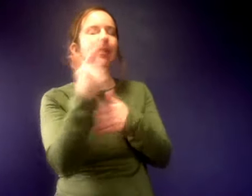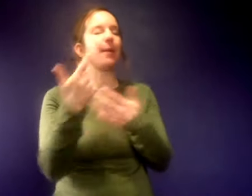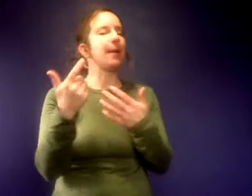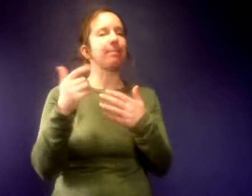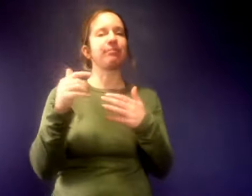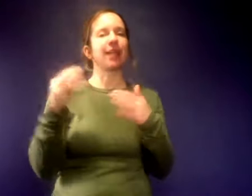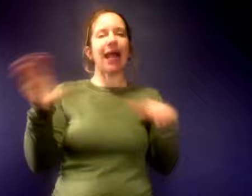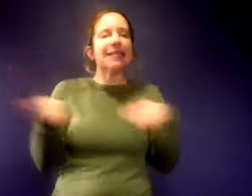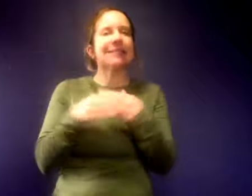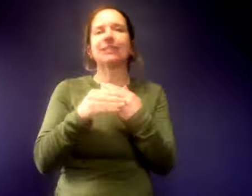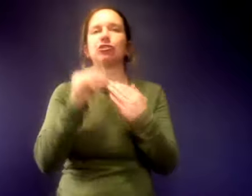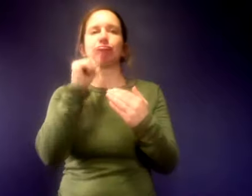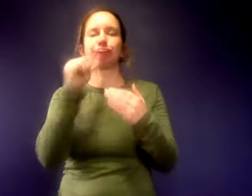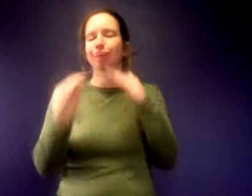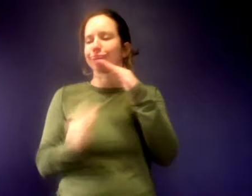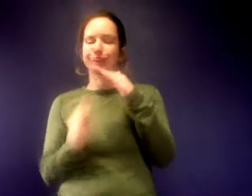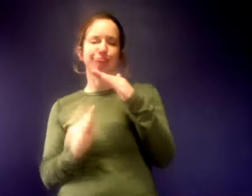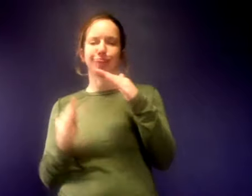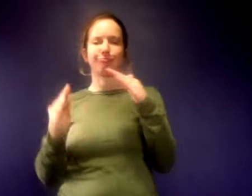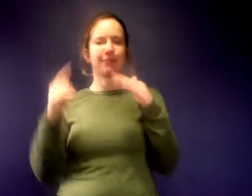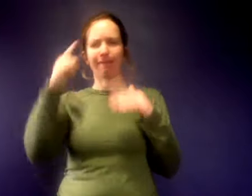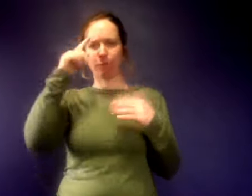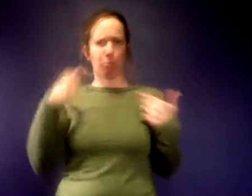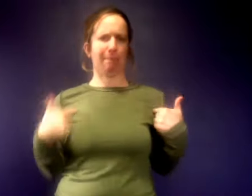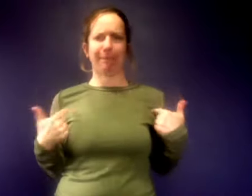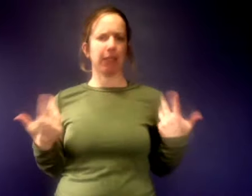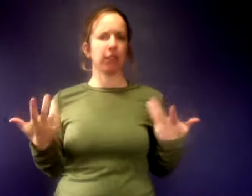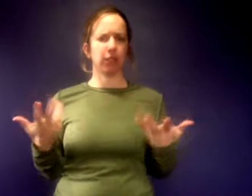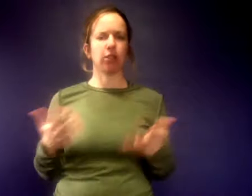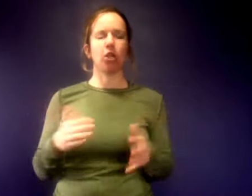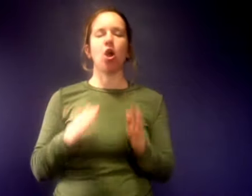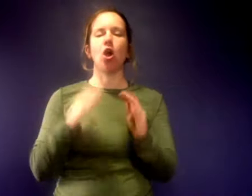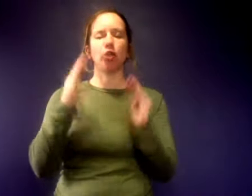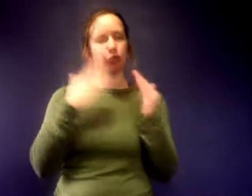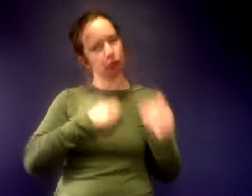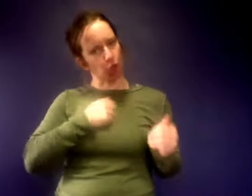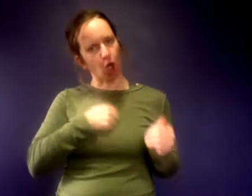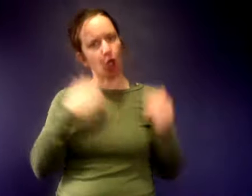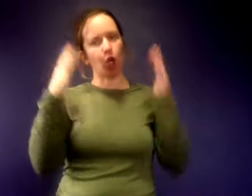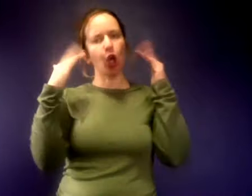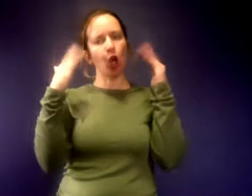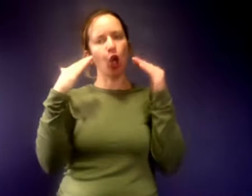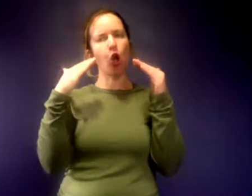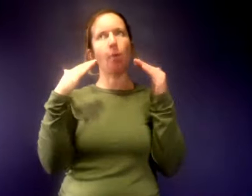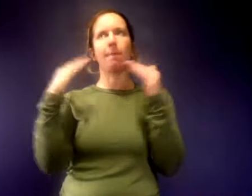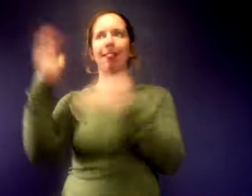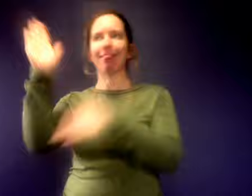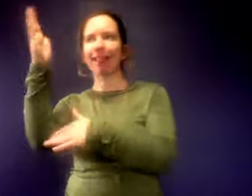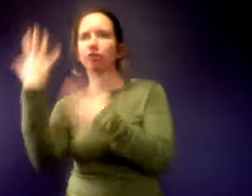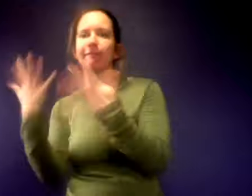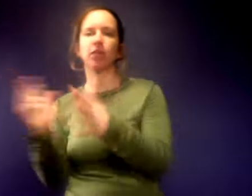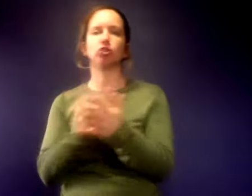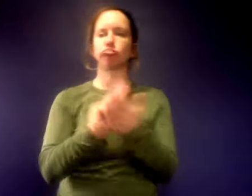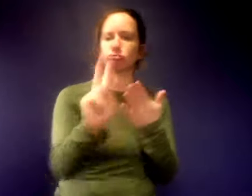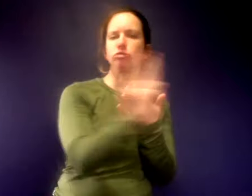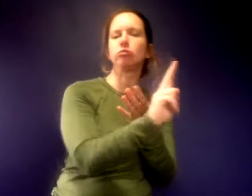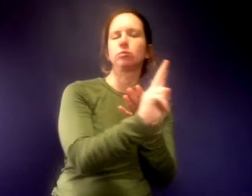apologize. Hopefully by the end of this presentation or in a couple of weeks it will seem basic. So let's get started with, I guess we could say,